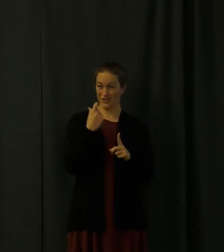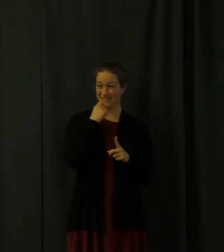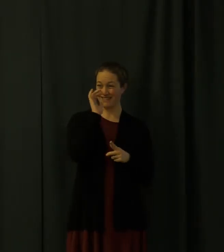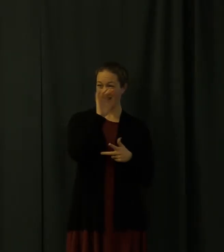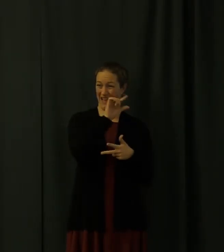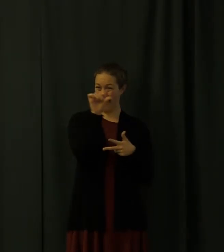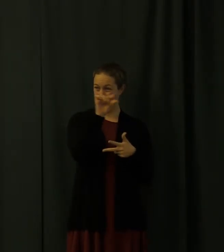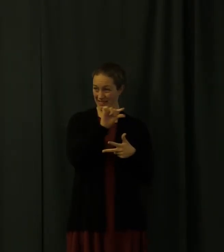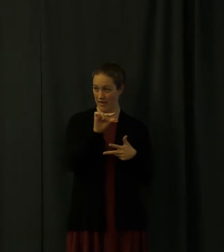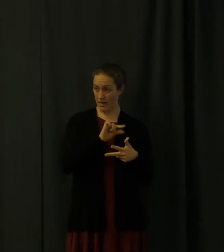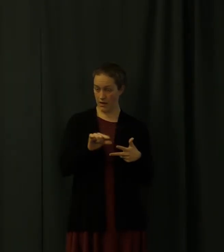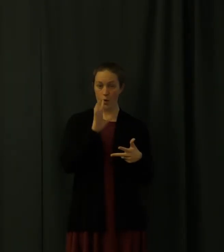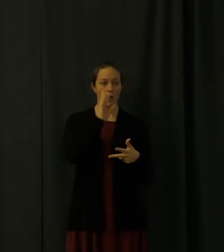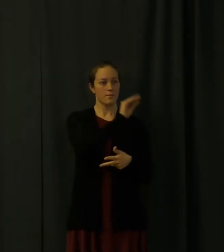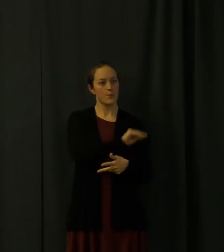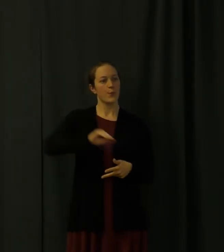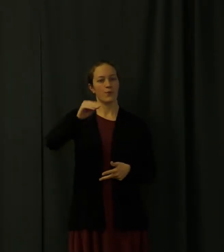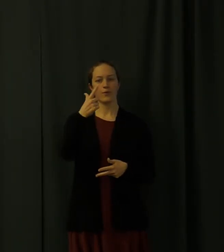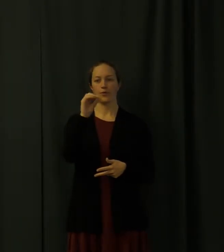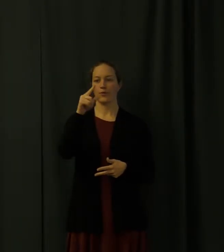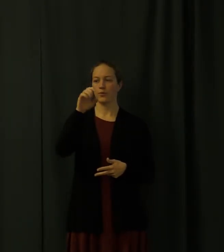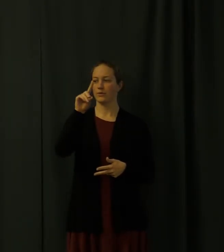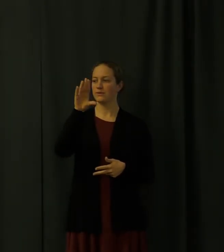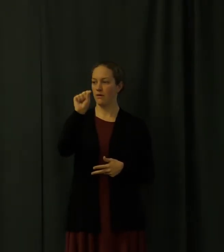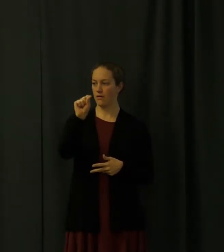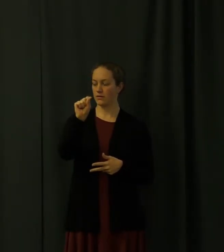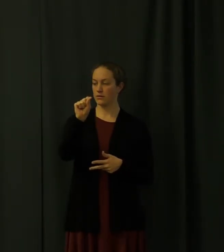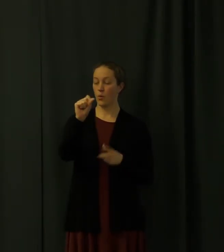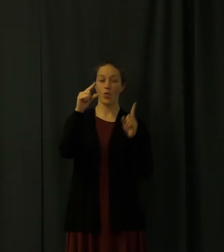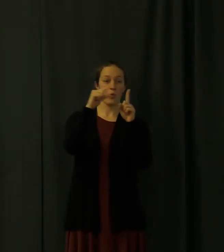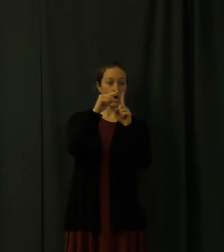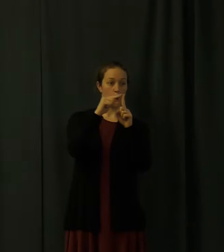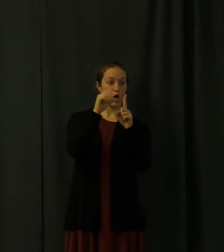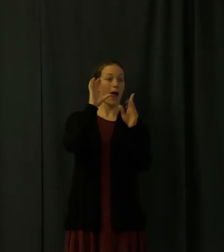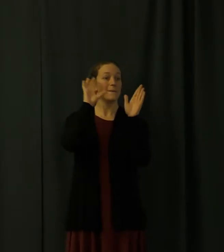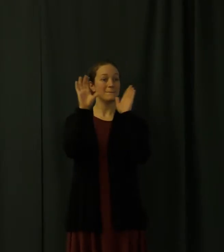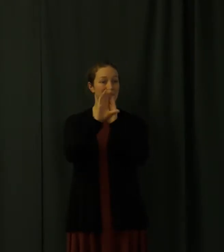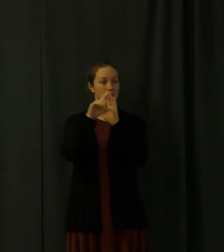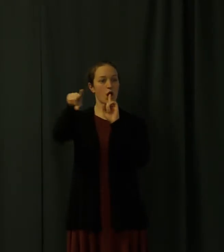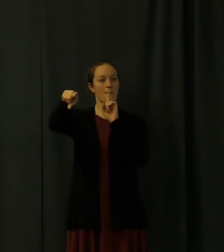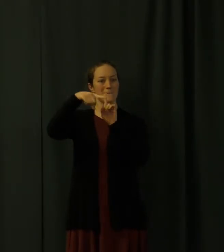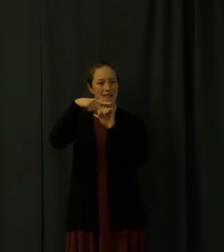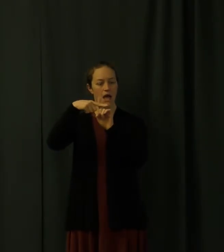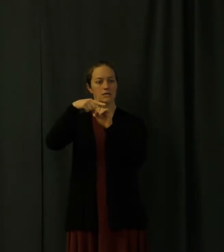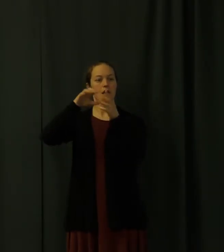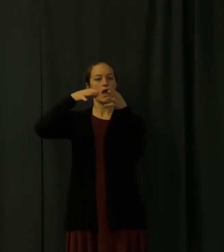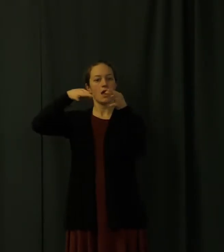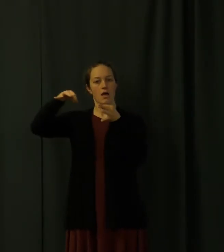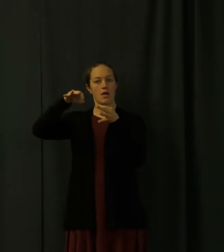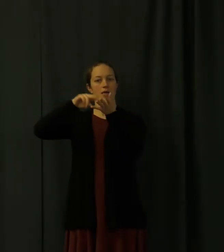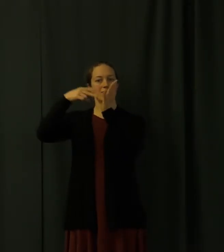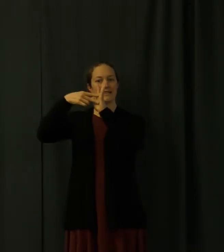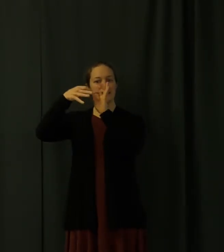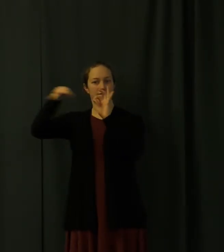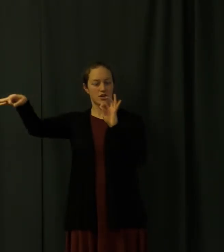that has the word, a picture of the word, and then the definition of the word. What's that name?